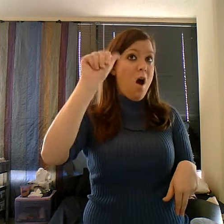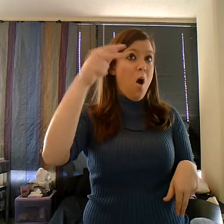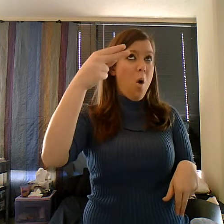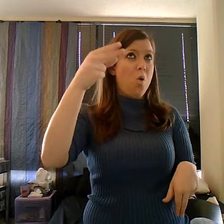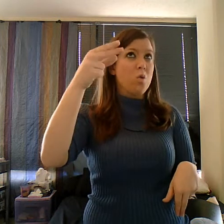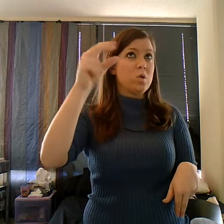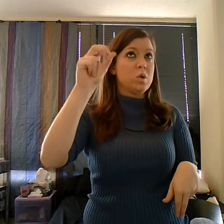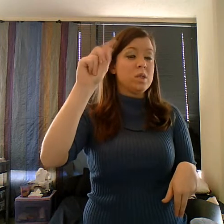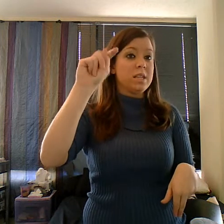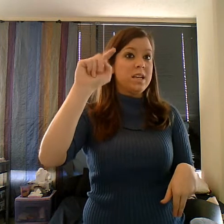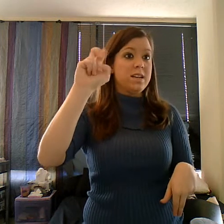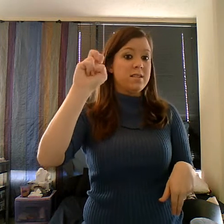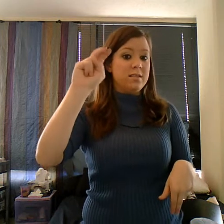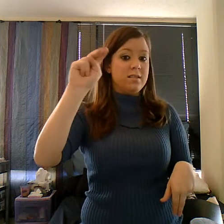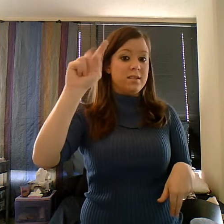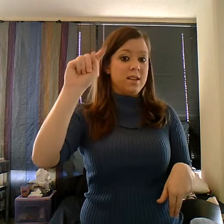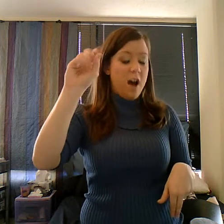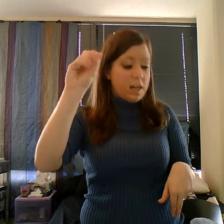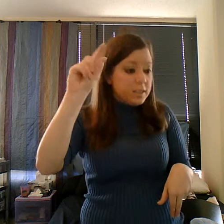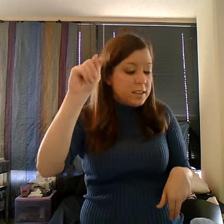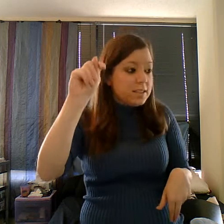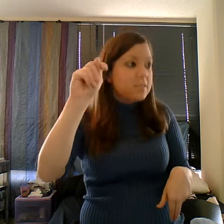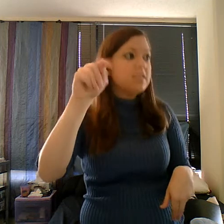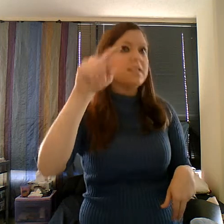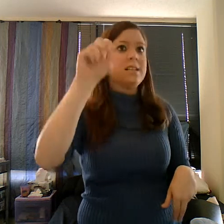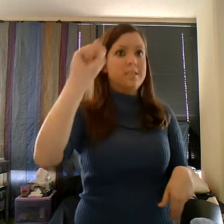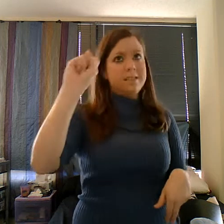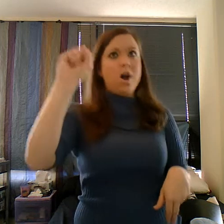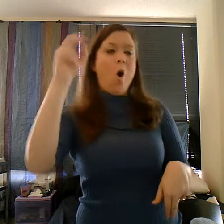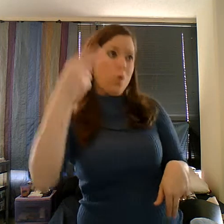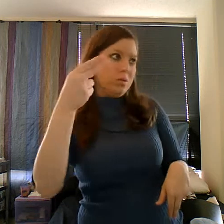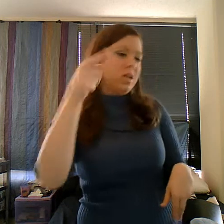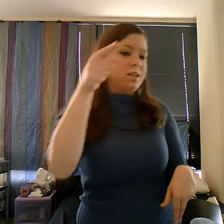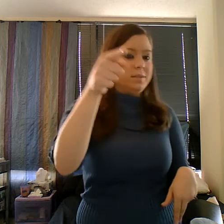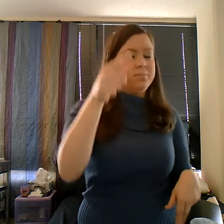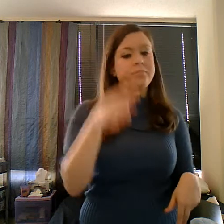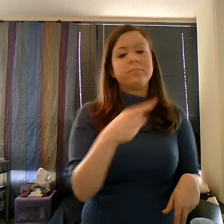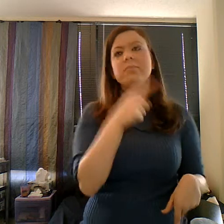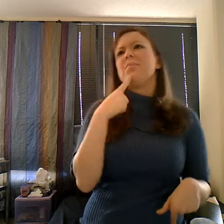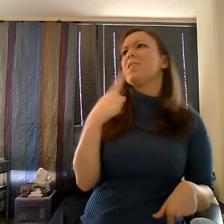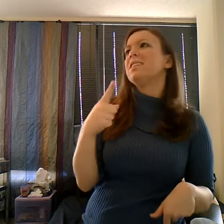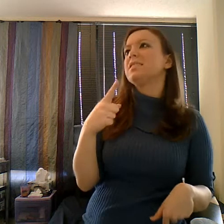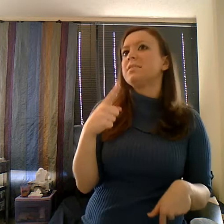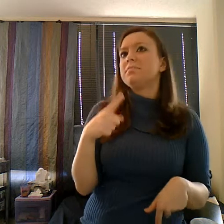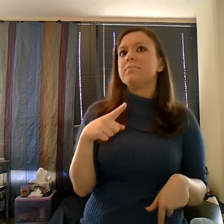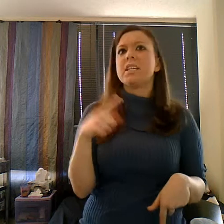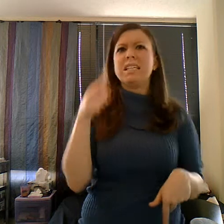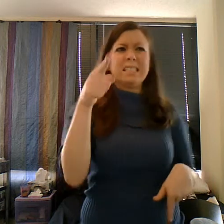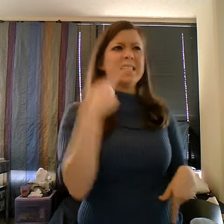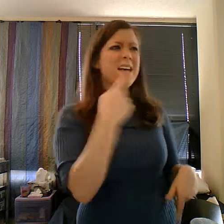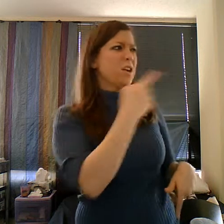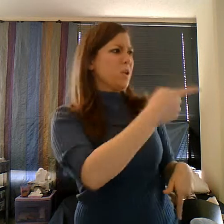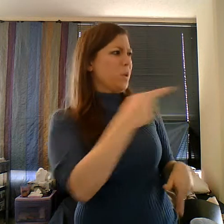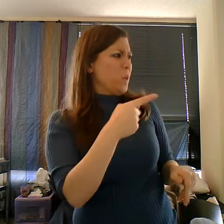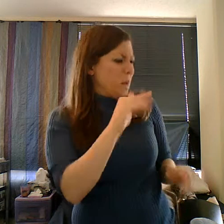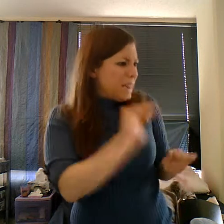you were little, you'd go, I ate the gruel and the pot and the old woman too, and Scalinculai,